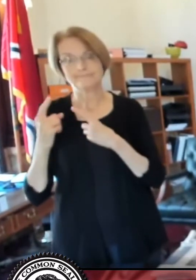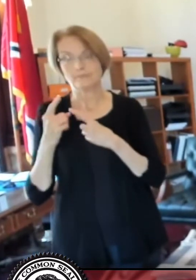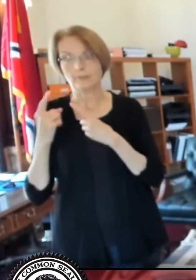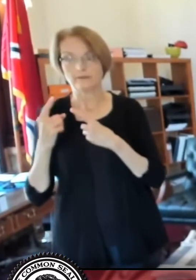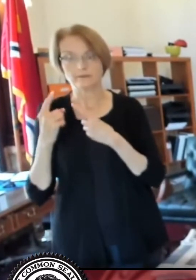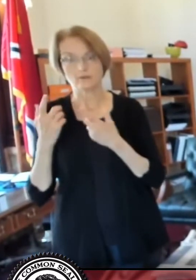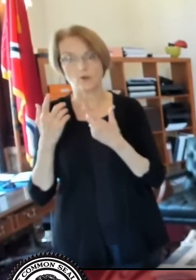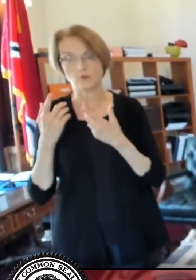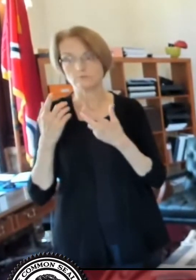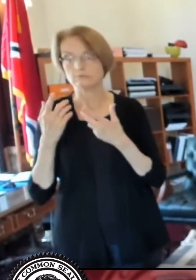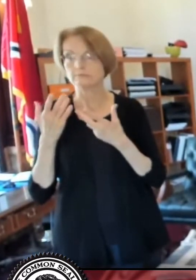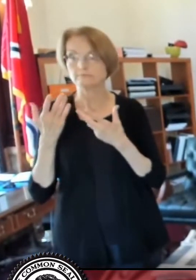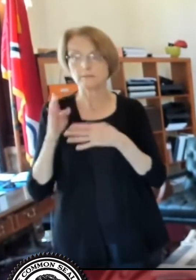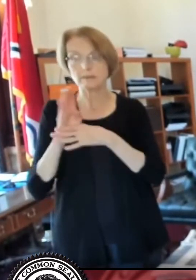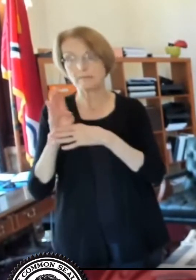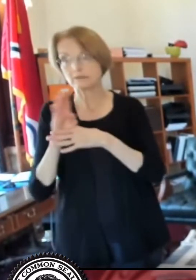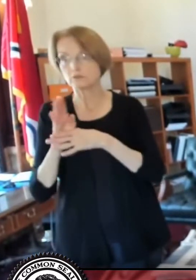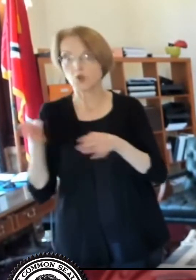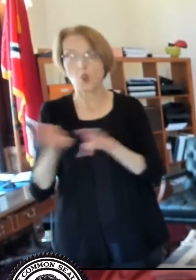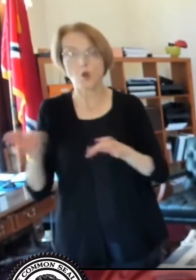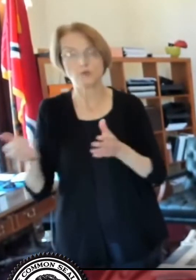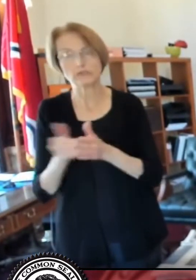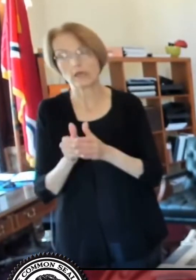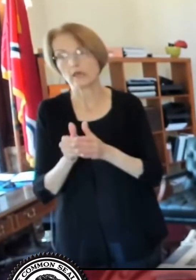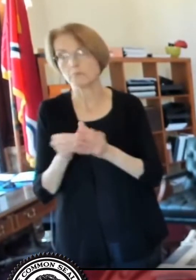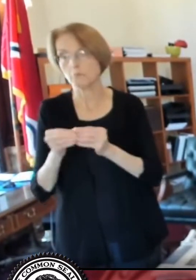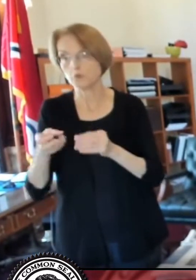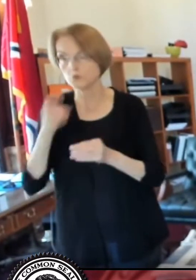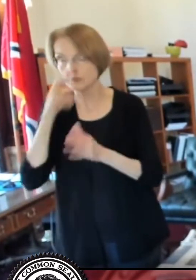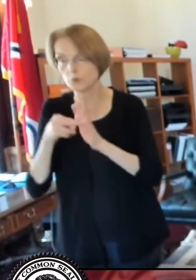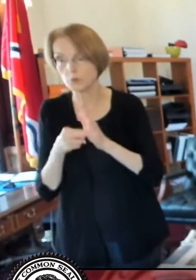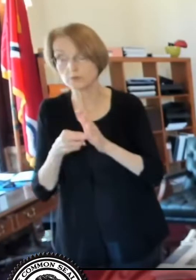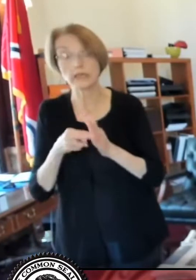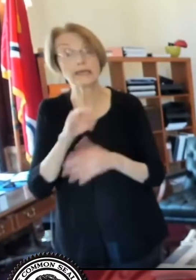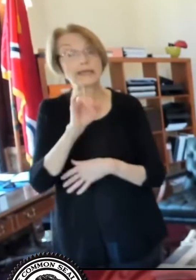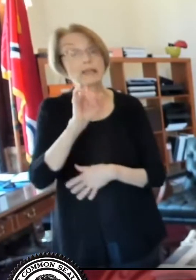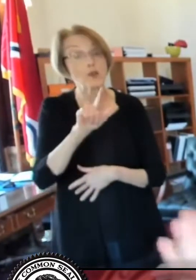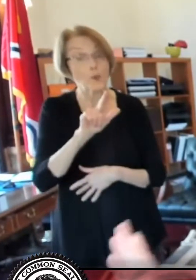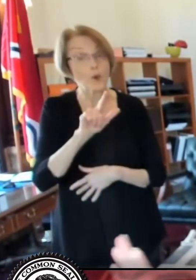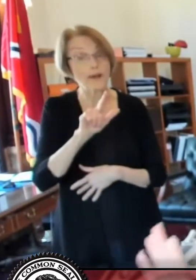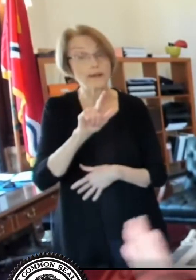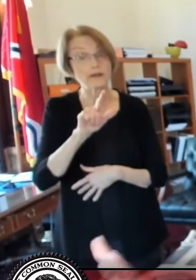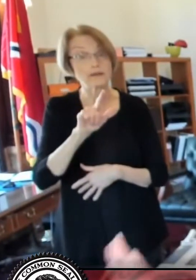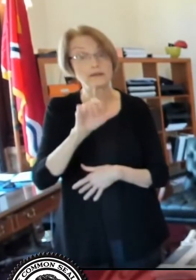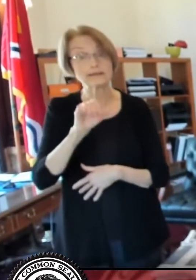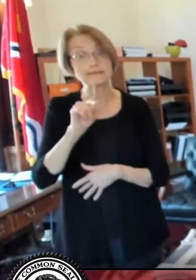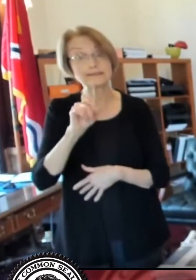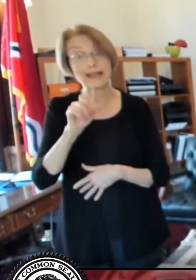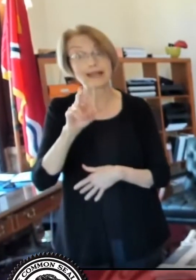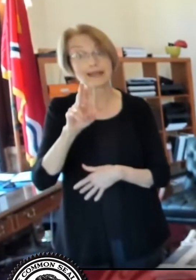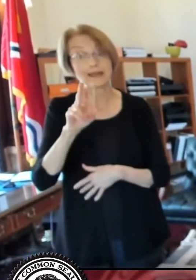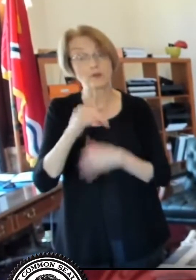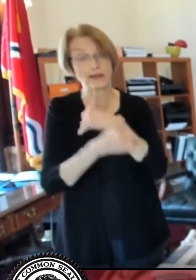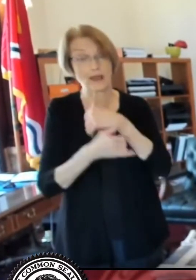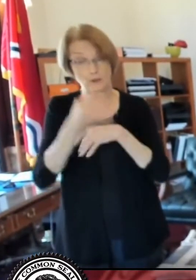operating businesses. Illinois, we still have a situation where St. Clair County, just right across the river here in